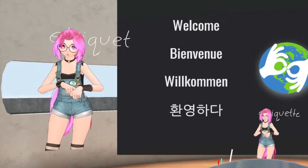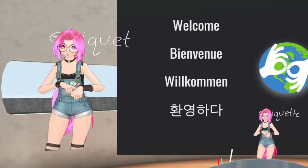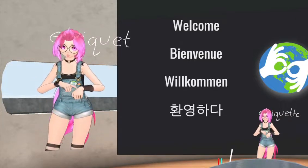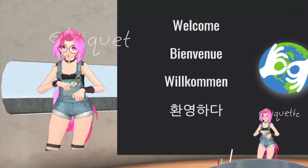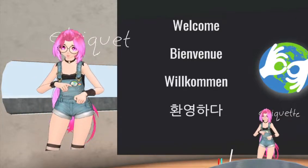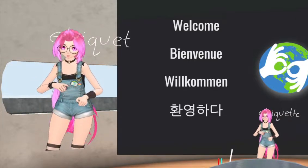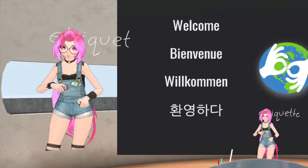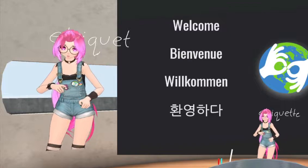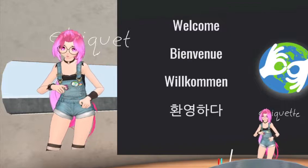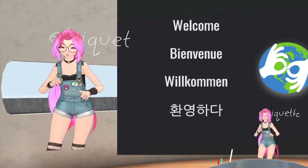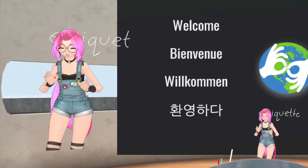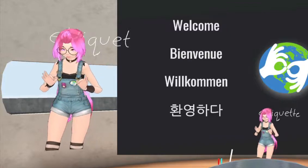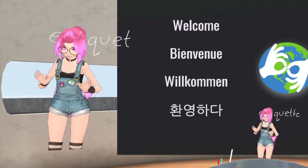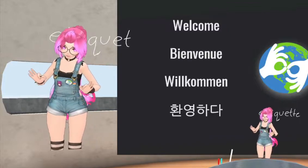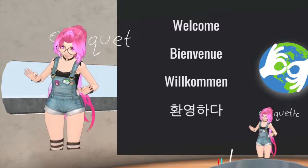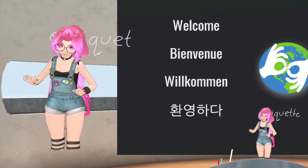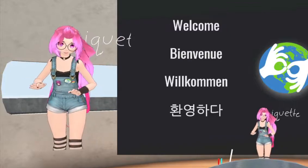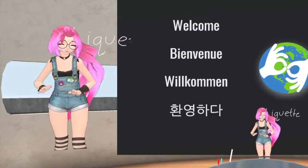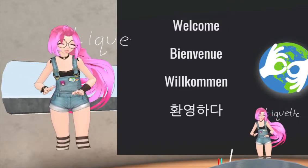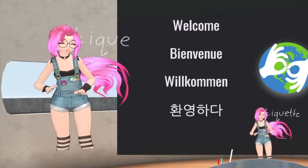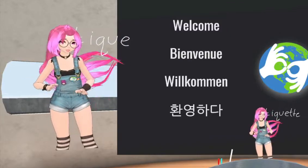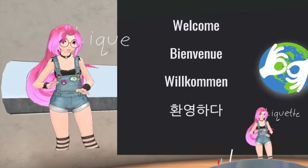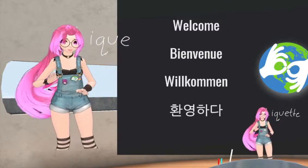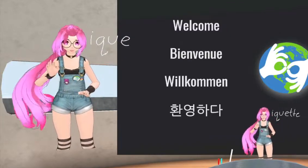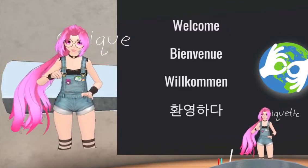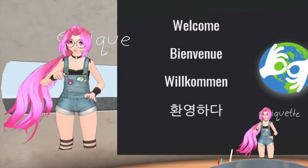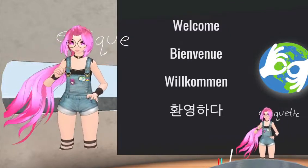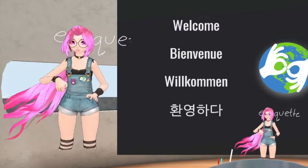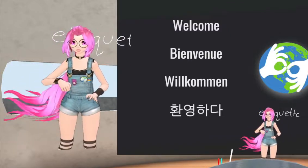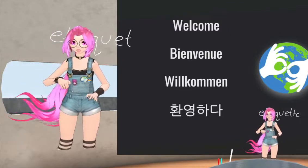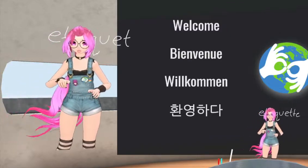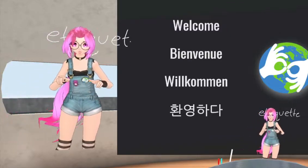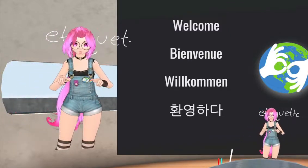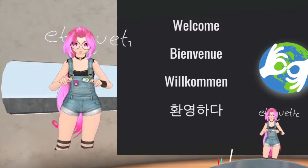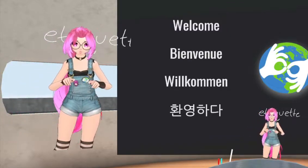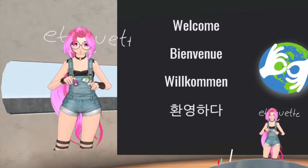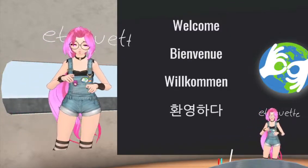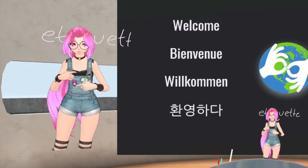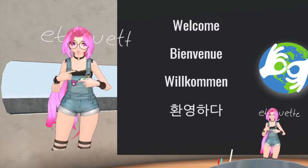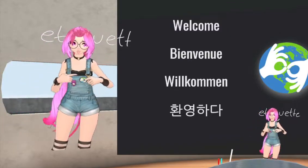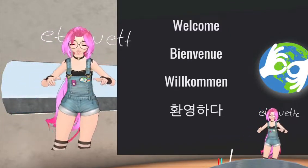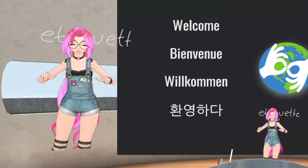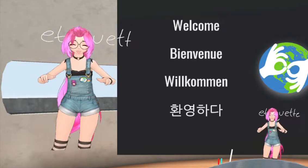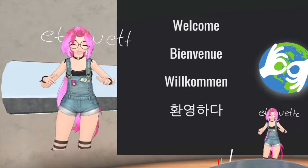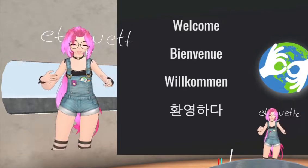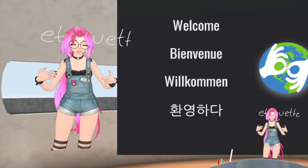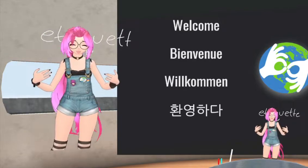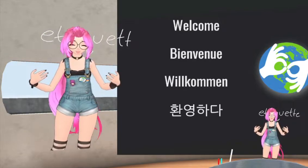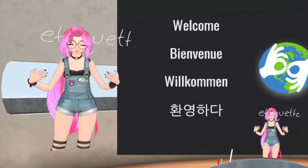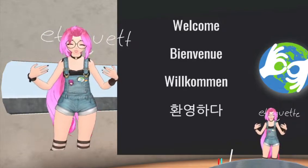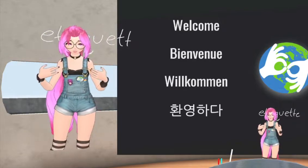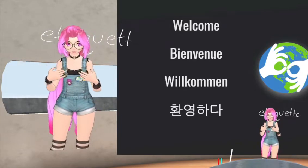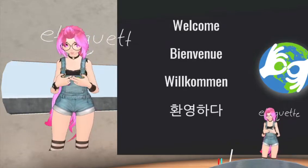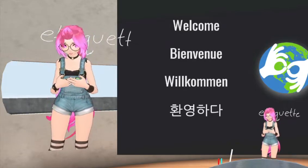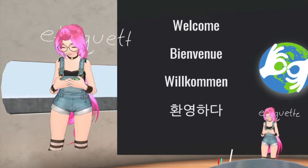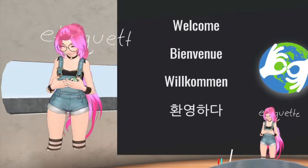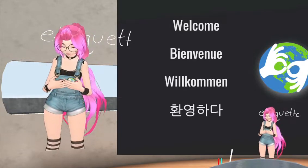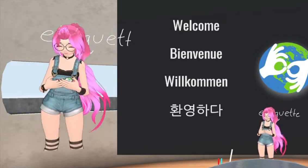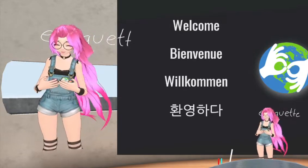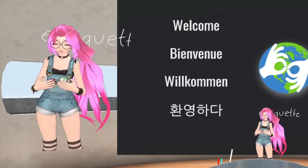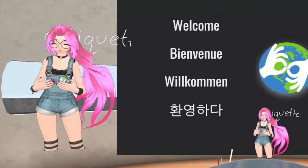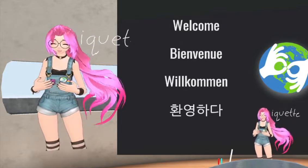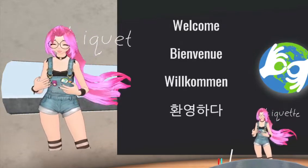damaging. So it's really important if you know that you're in a space with a lot of deaf and hard of hearing people, just to be aware of the noise